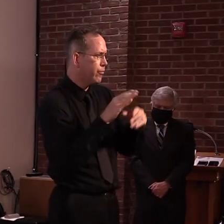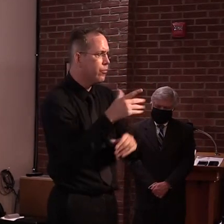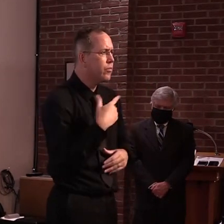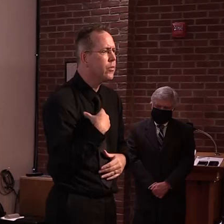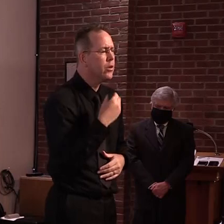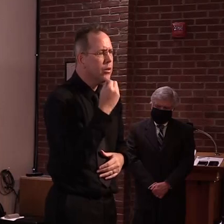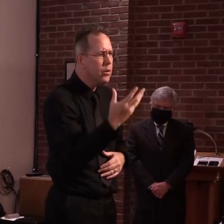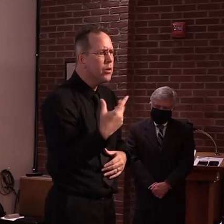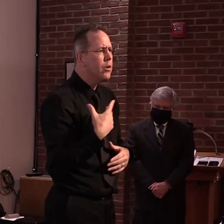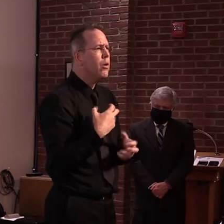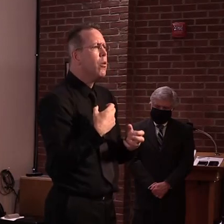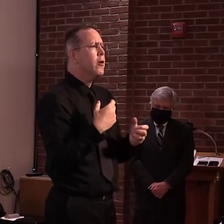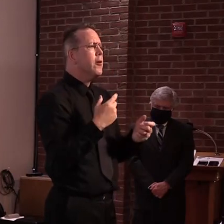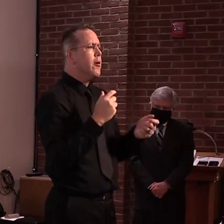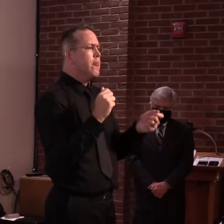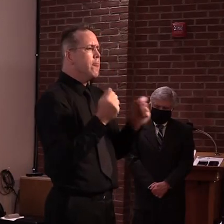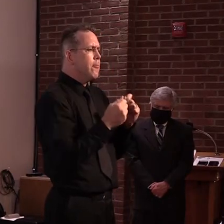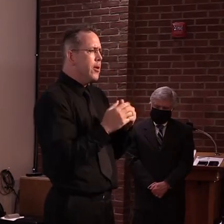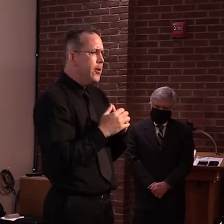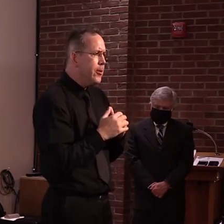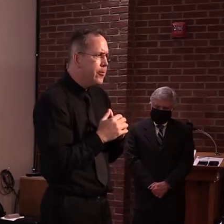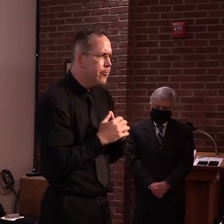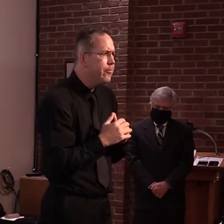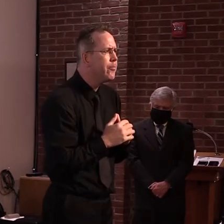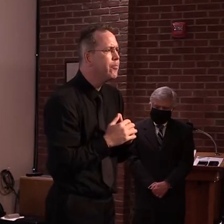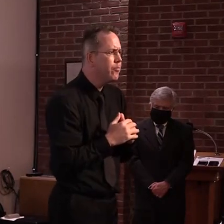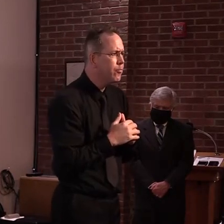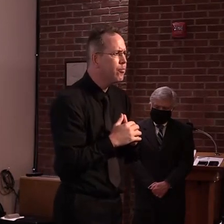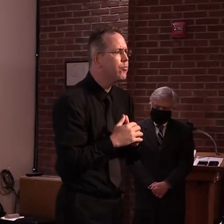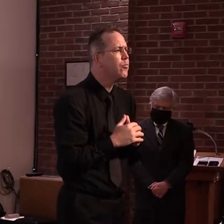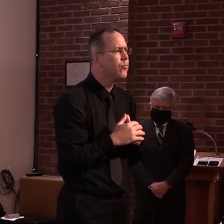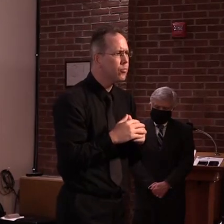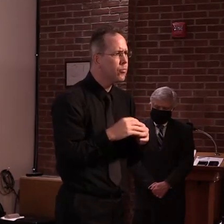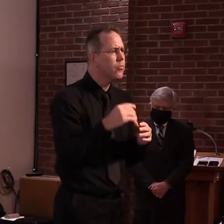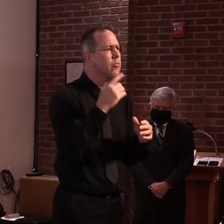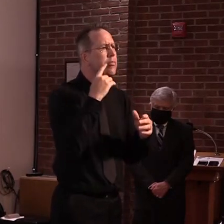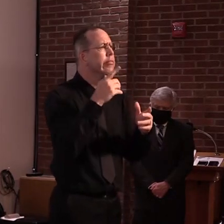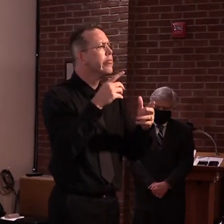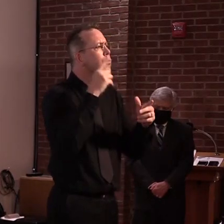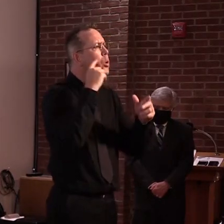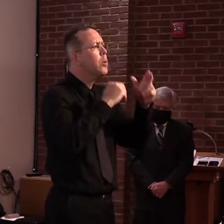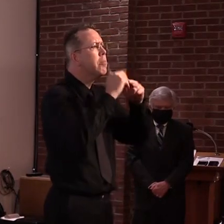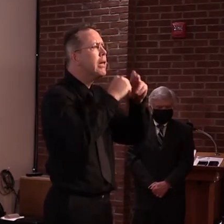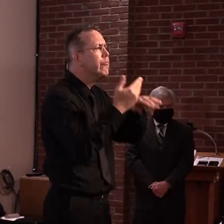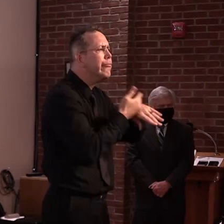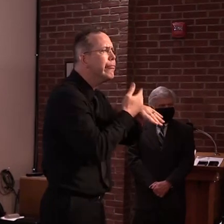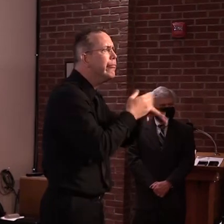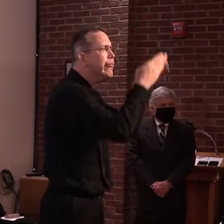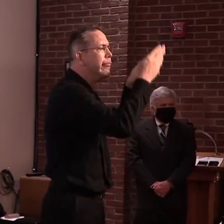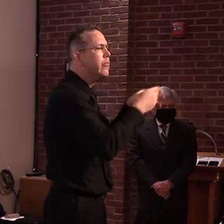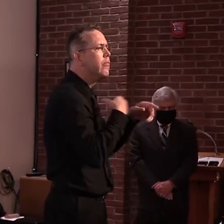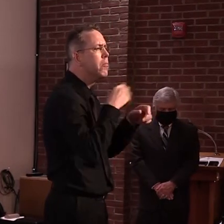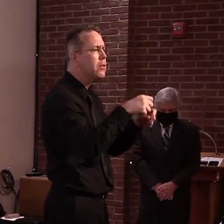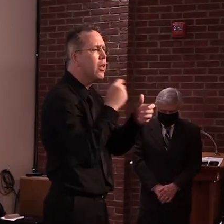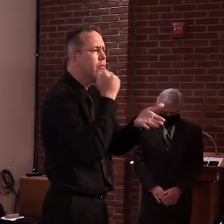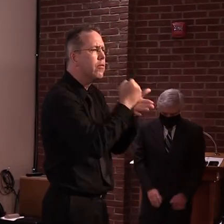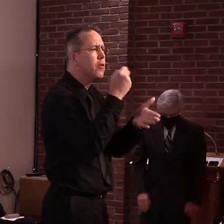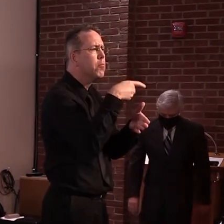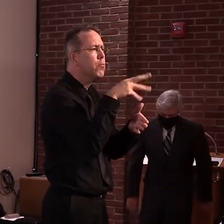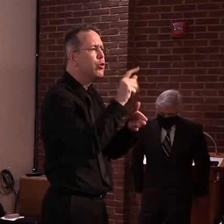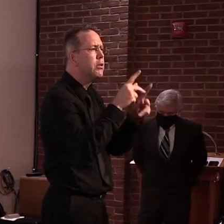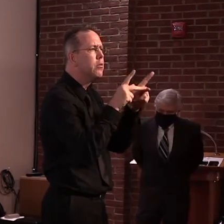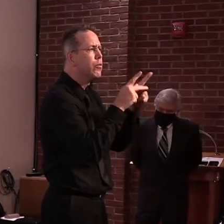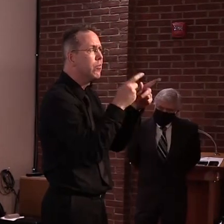tools. These investments will accelerate the transition of a program administration from primarily paper-based to web-based